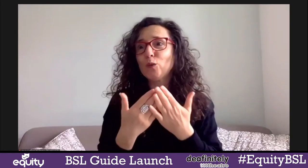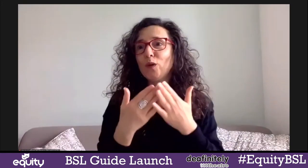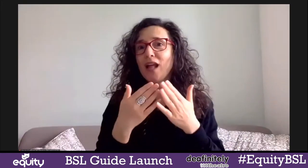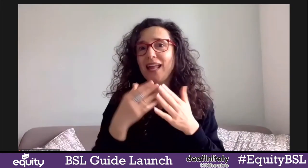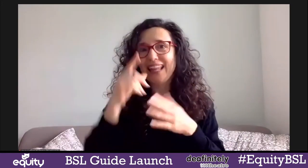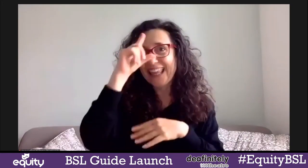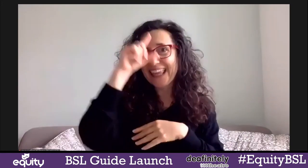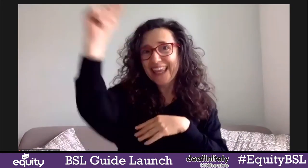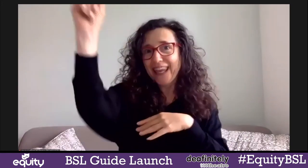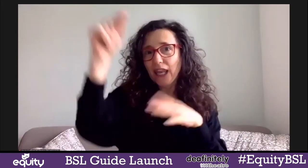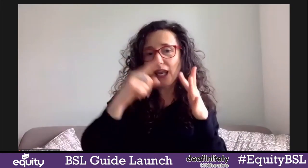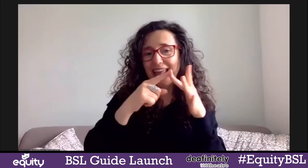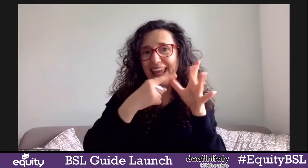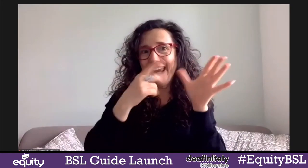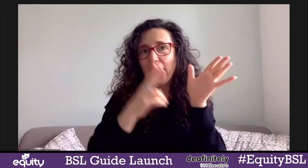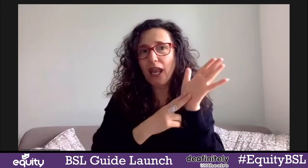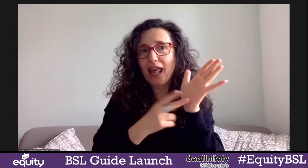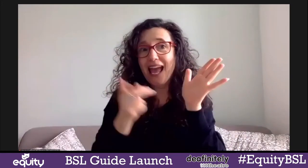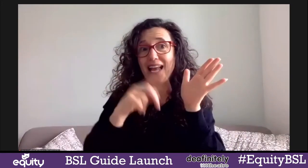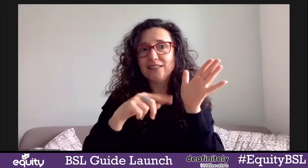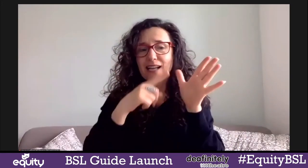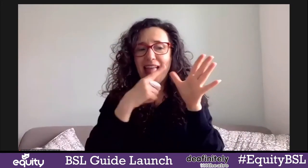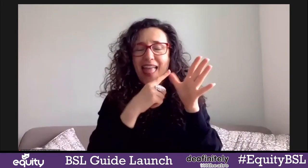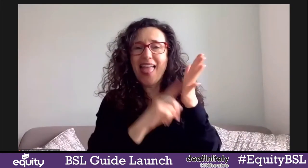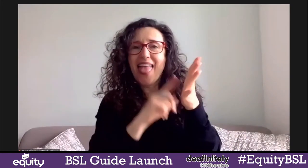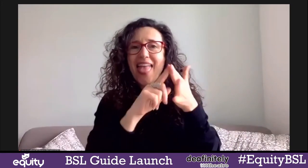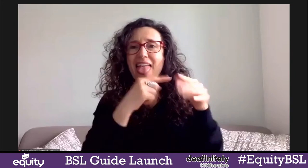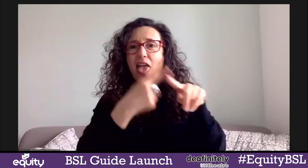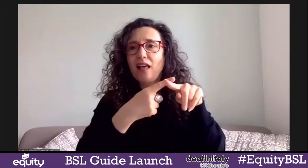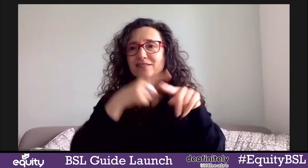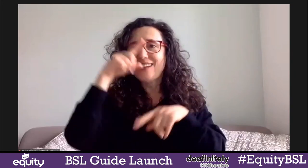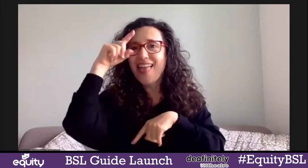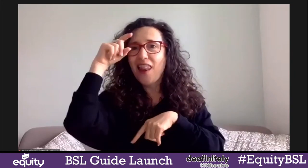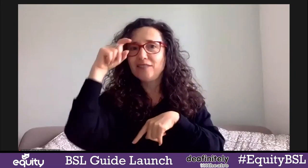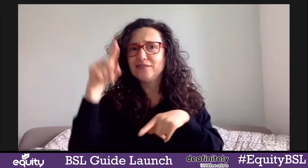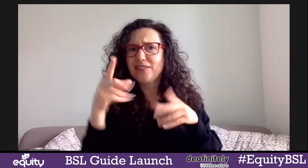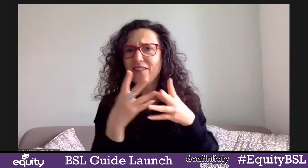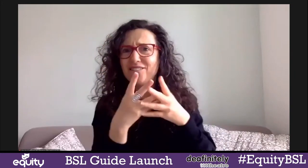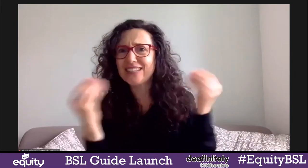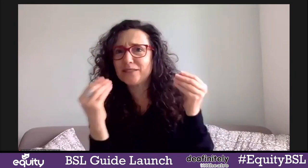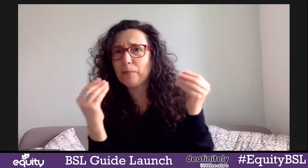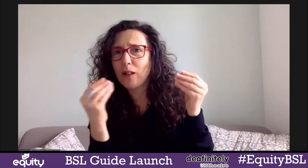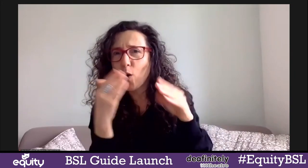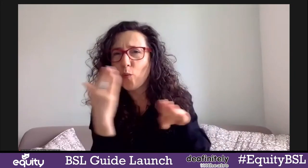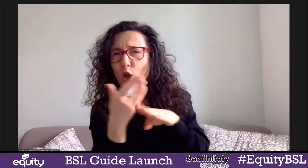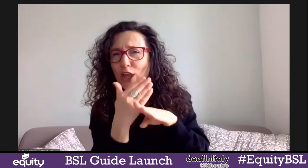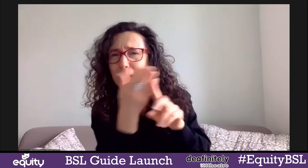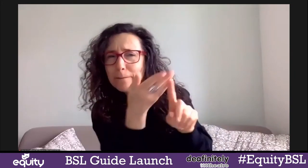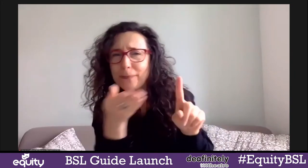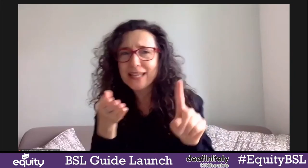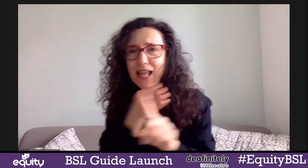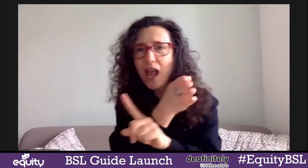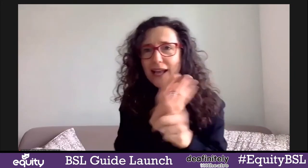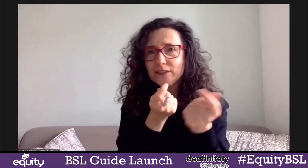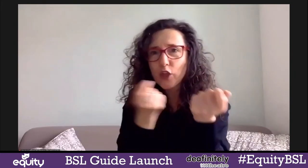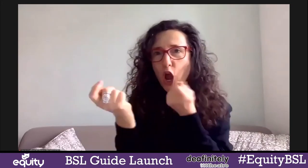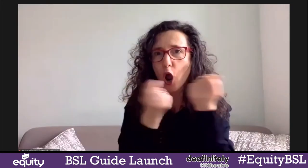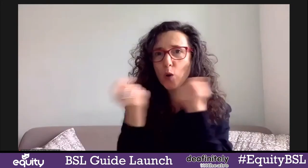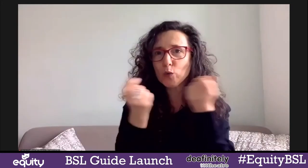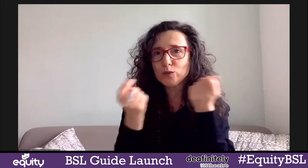it. Thanks also to my team members, Ian Street and Alex Turner, who have been behind the scenes